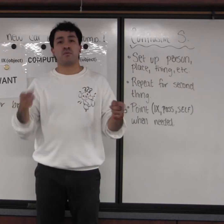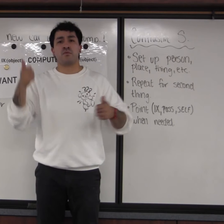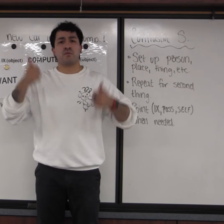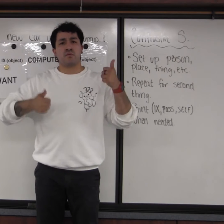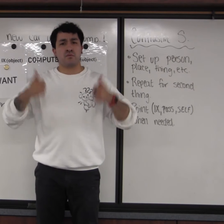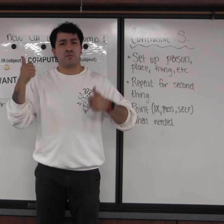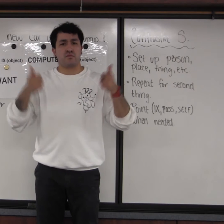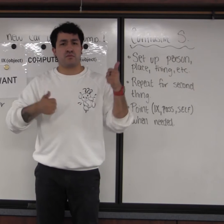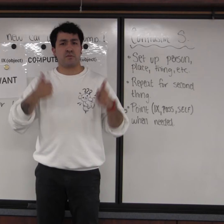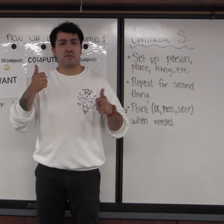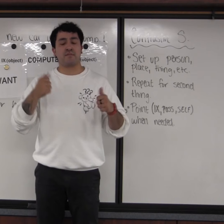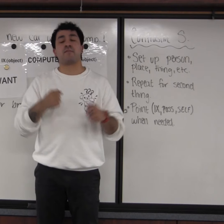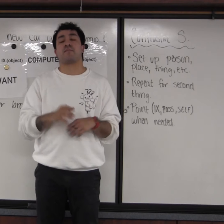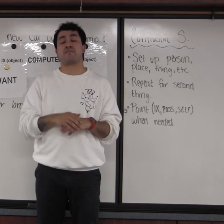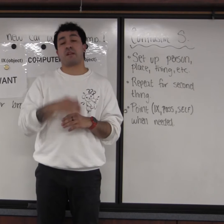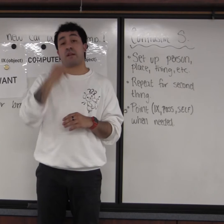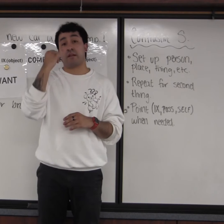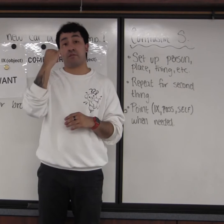want which one?